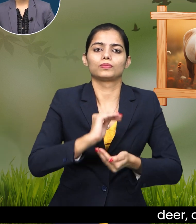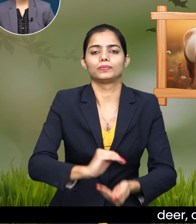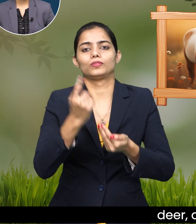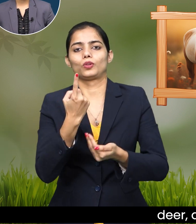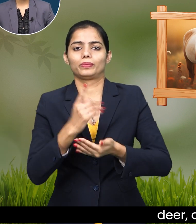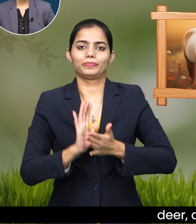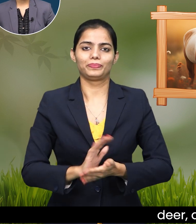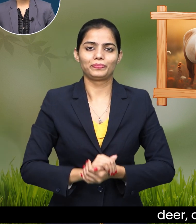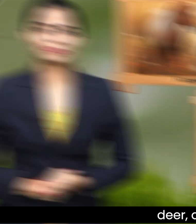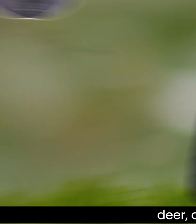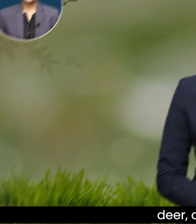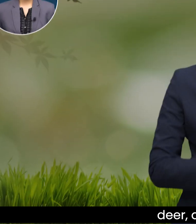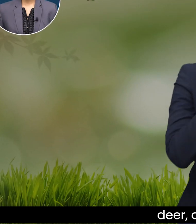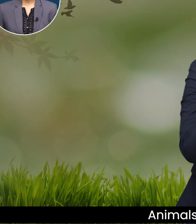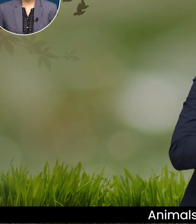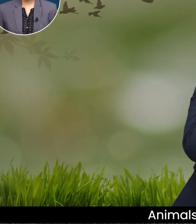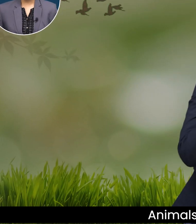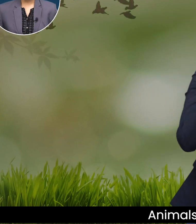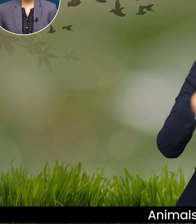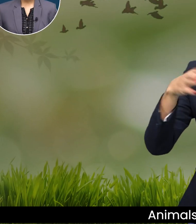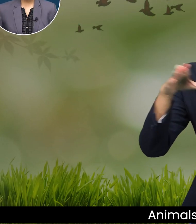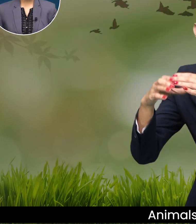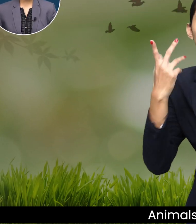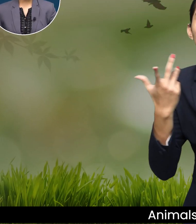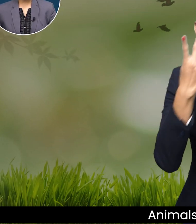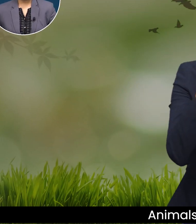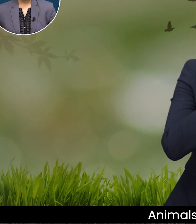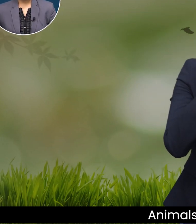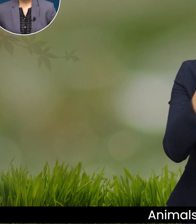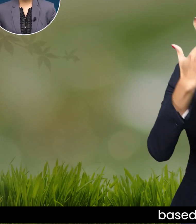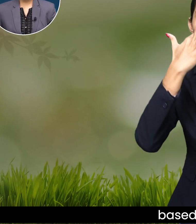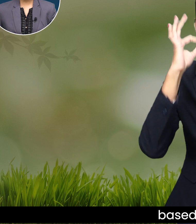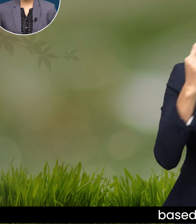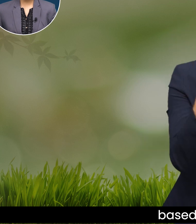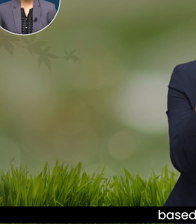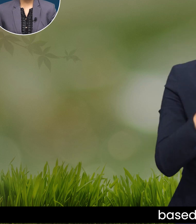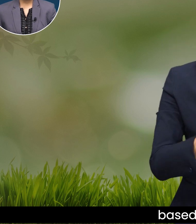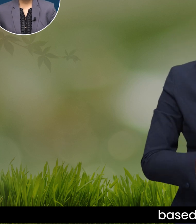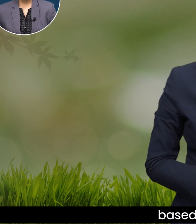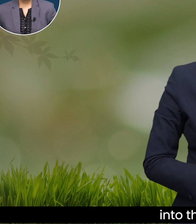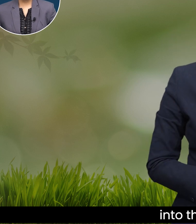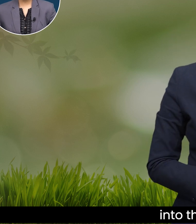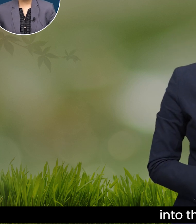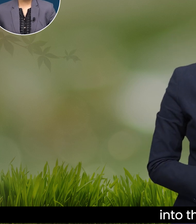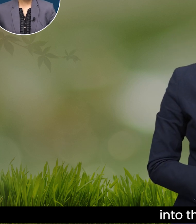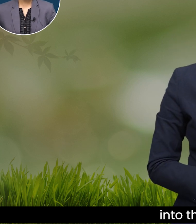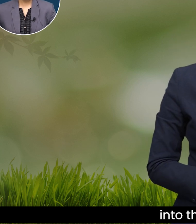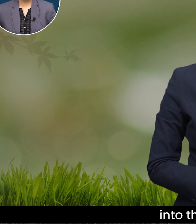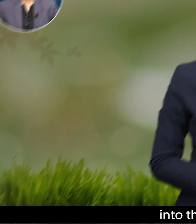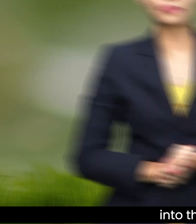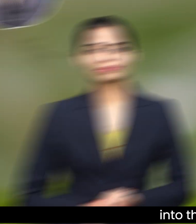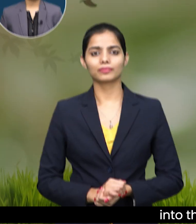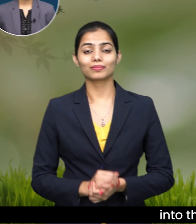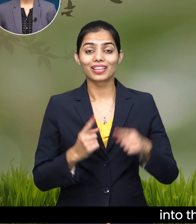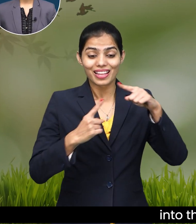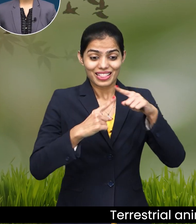Animals can be classified based on their habitat into three main